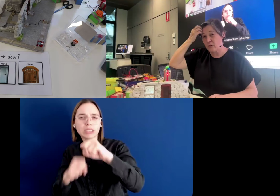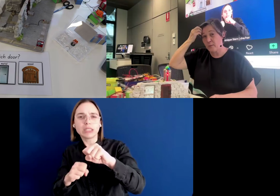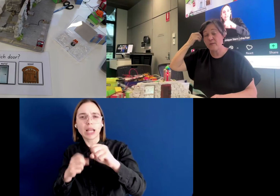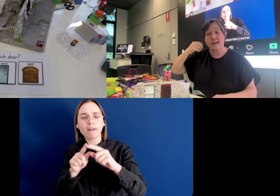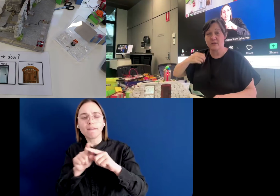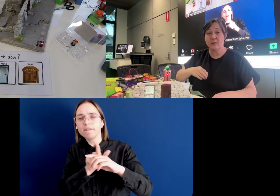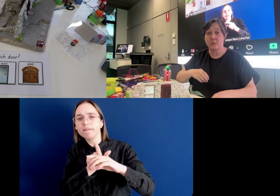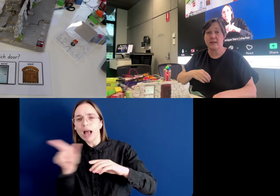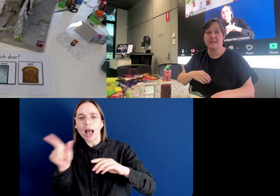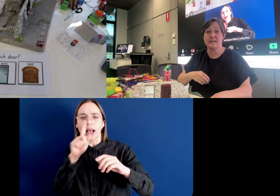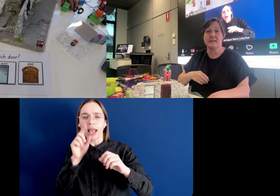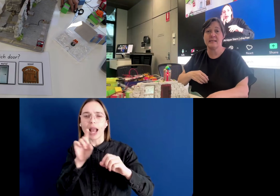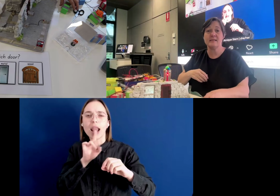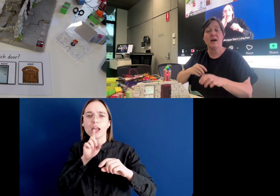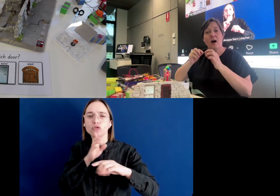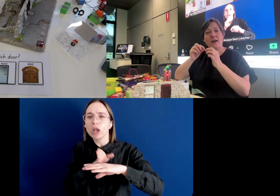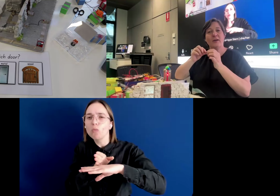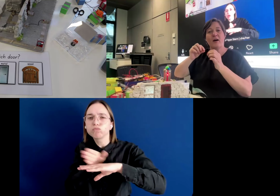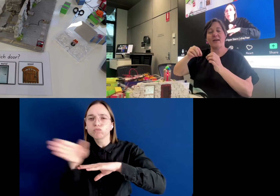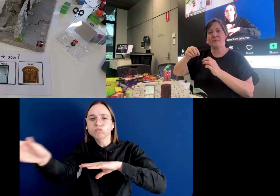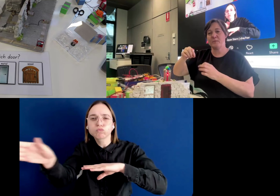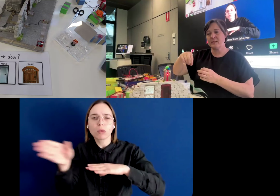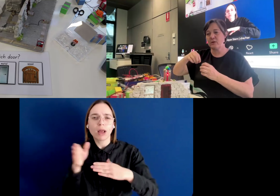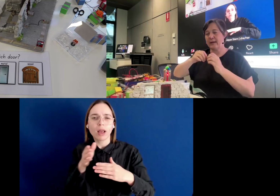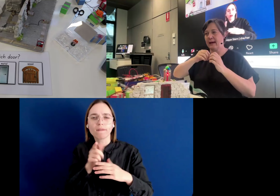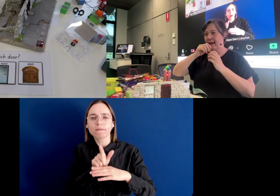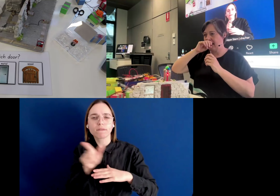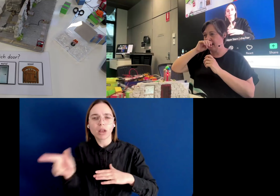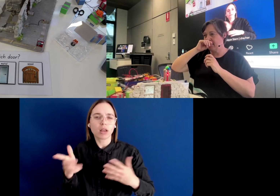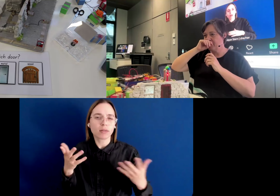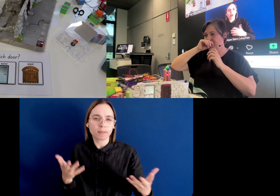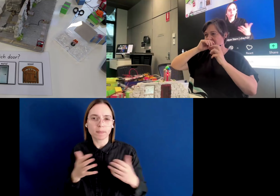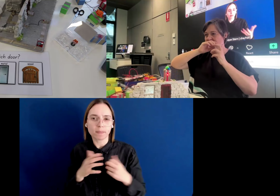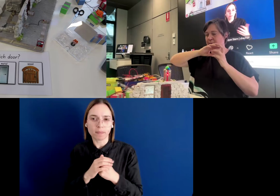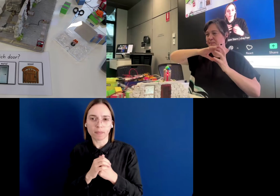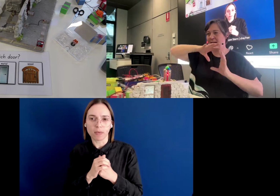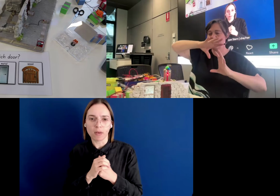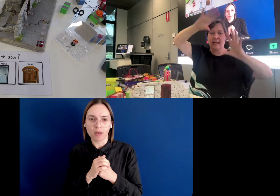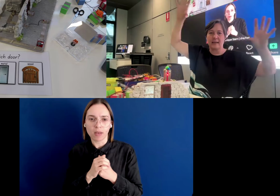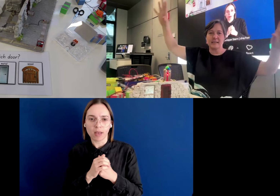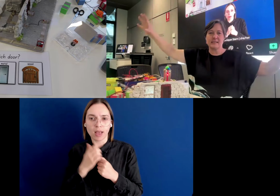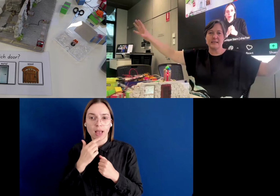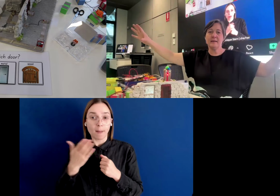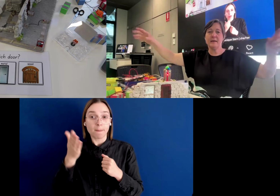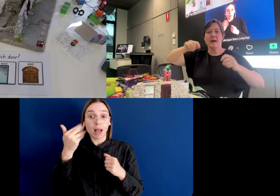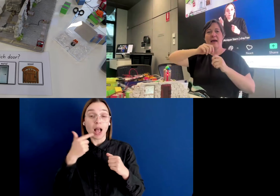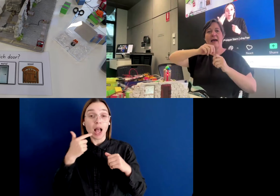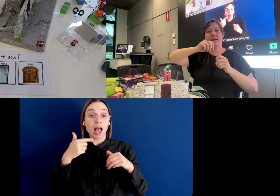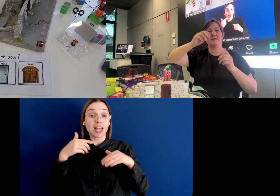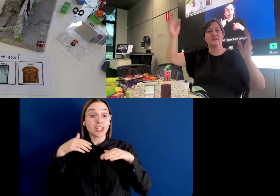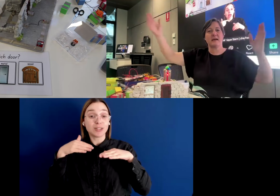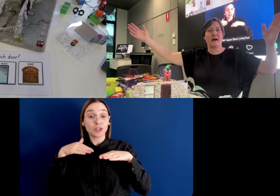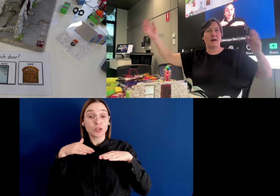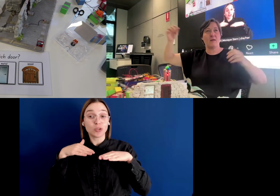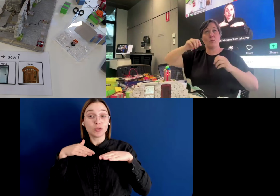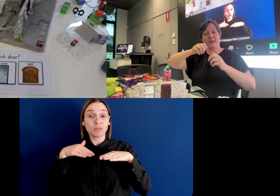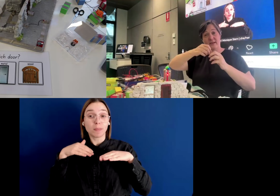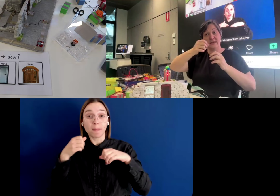will get drop off. I don't know what that distance is. I know I was sewing a space galaxy